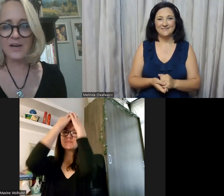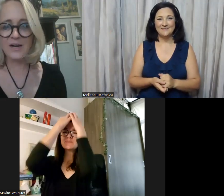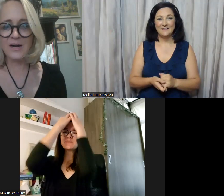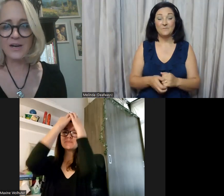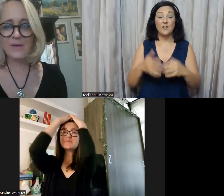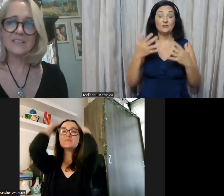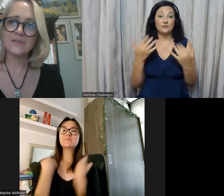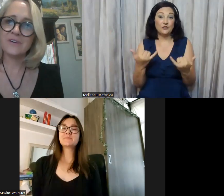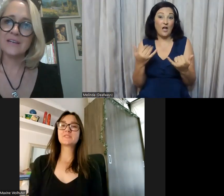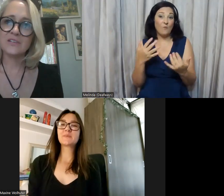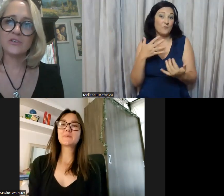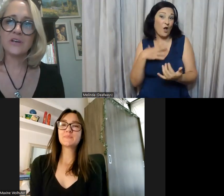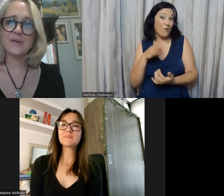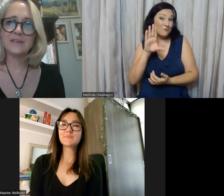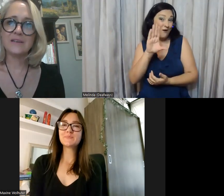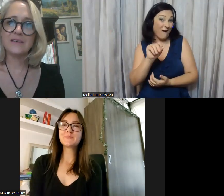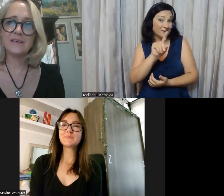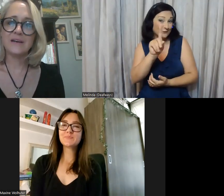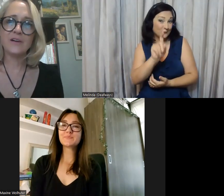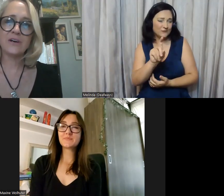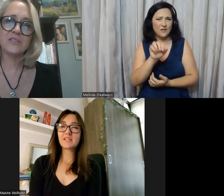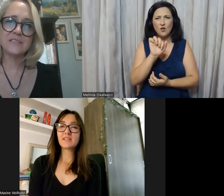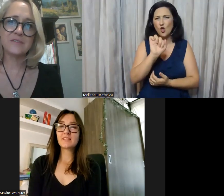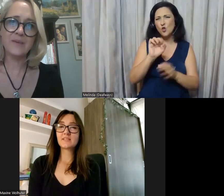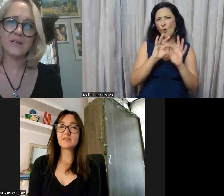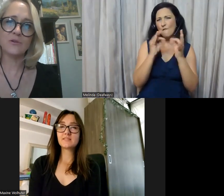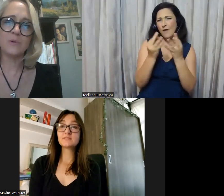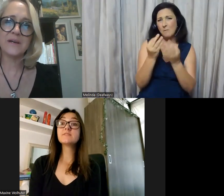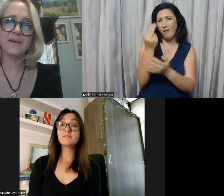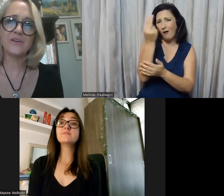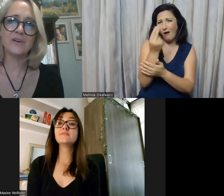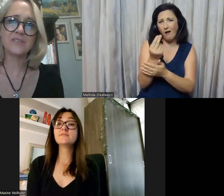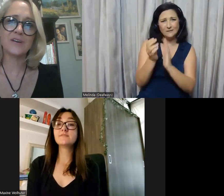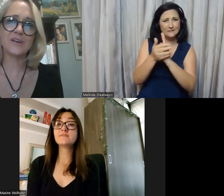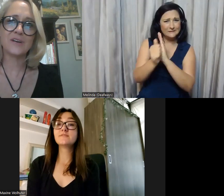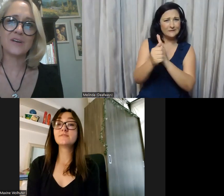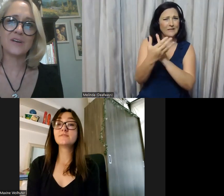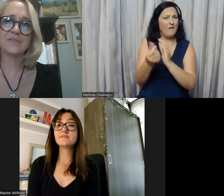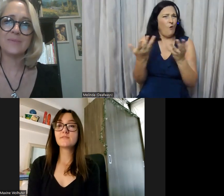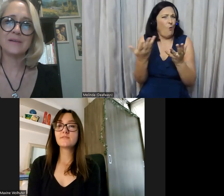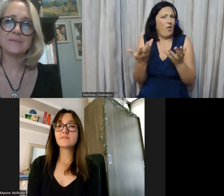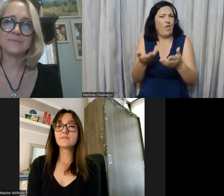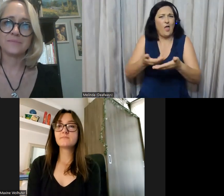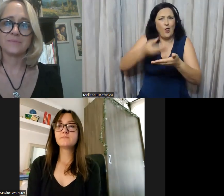Okay, I just want to find out, do you come out of an artistic family, or where are your art coming from?